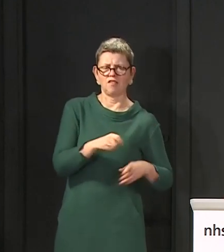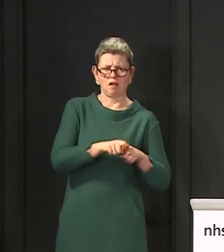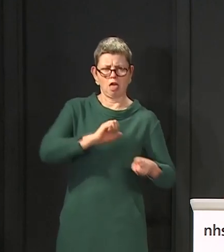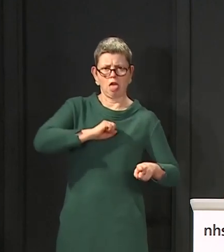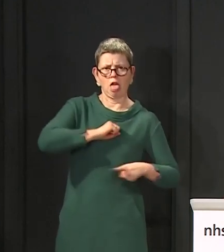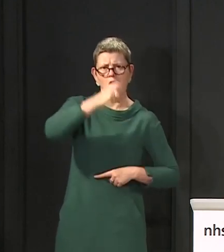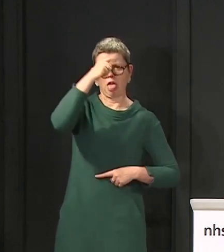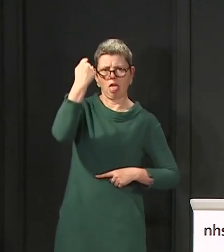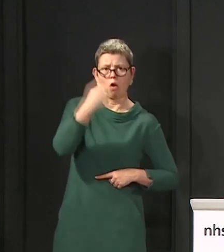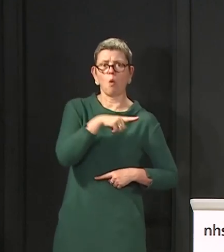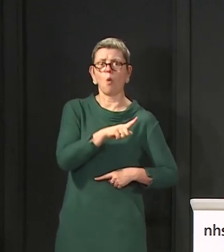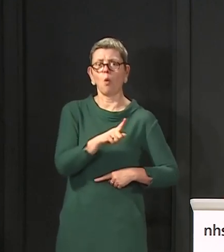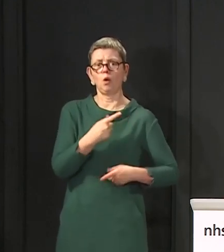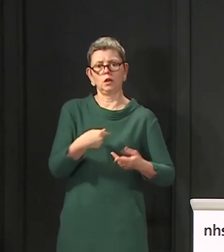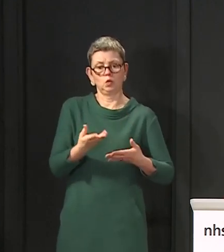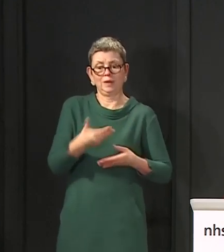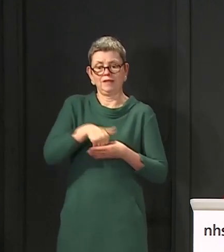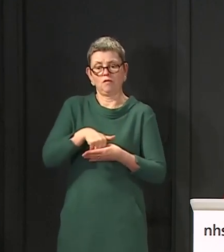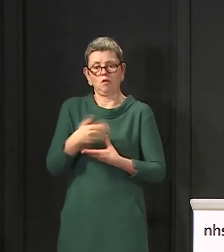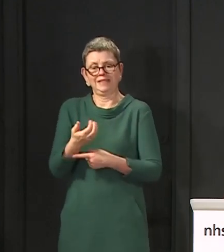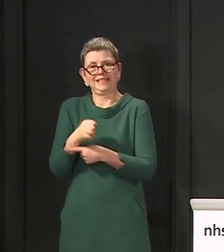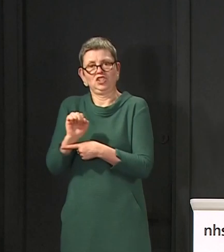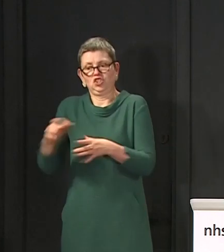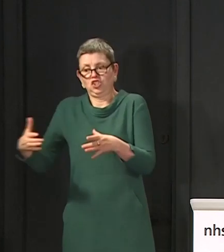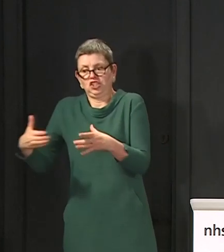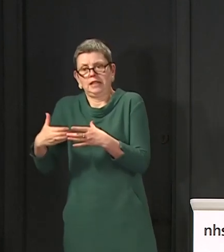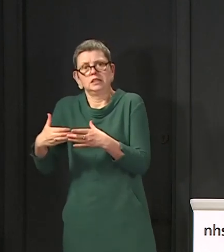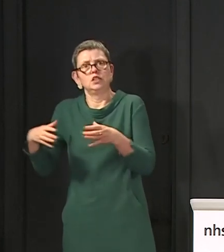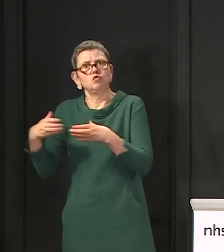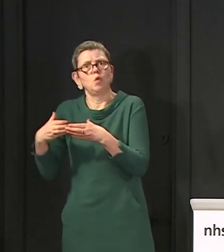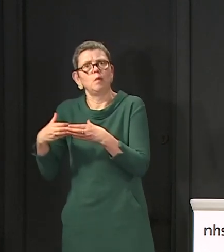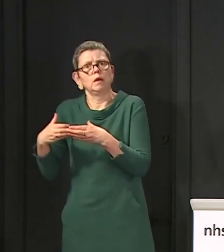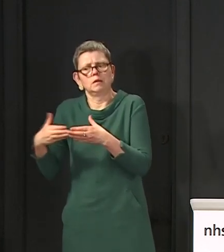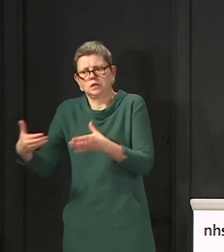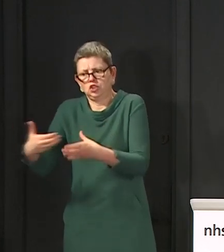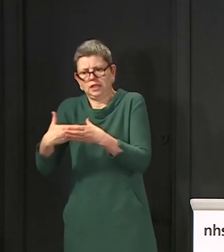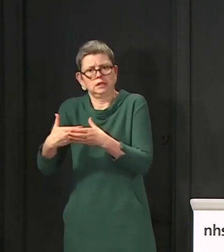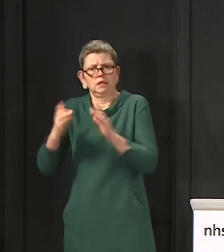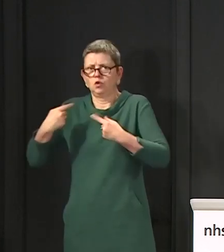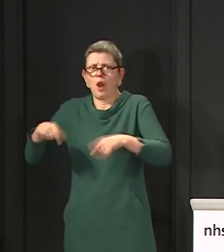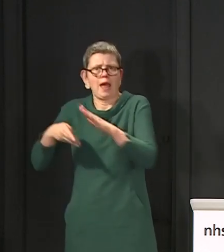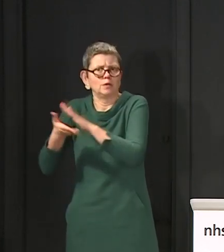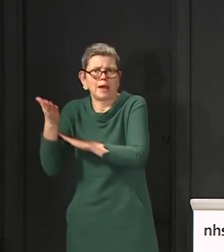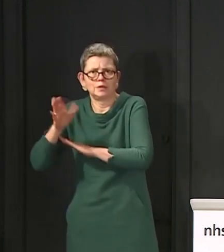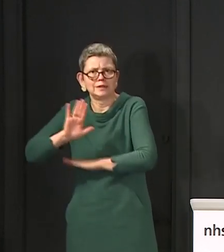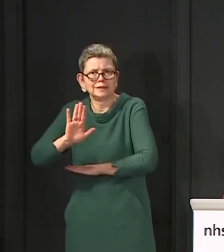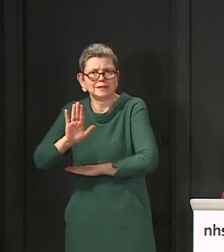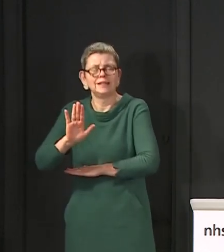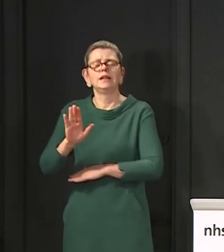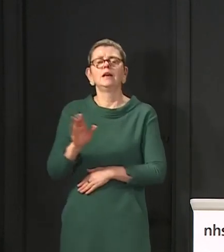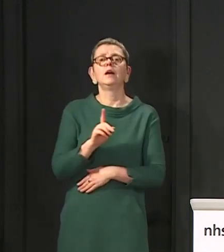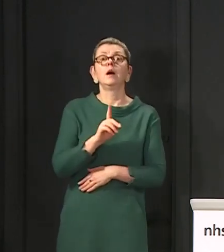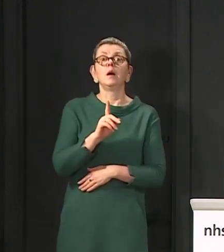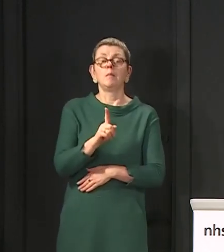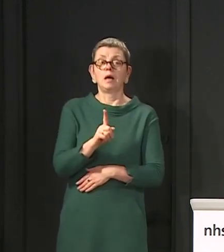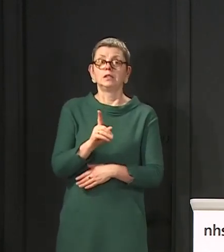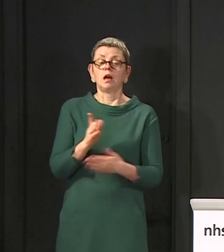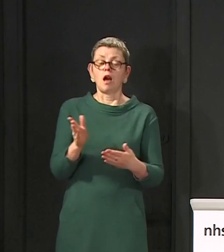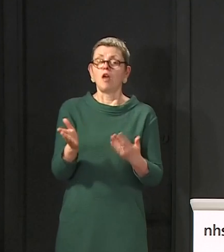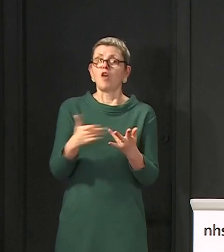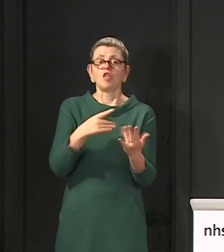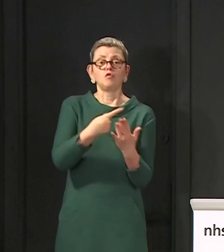the advice is still to stay at home completely and not go out at all. And for everybody, all other